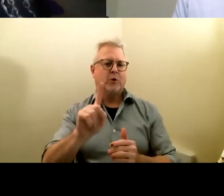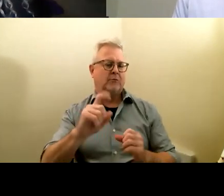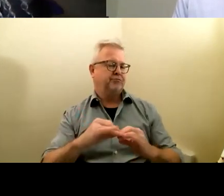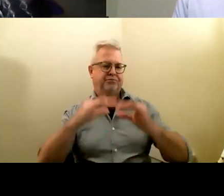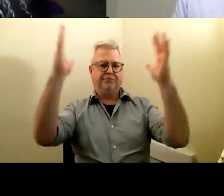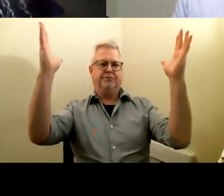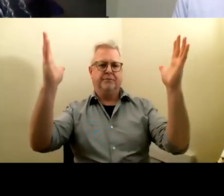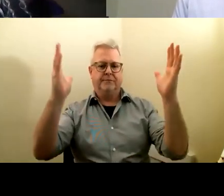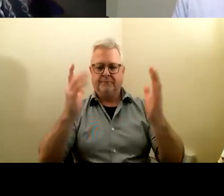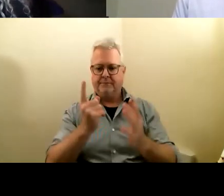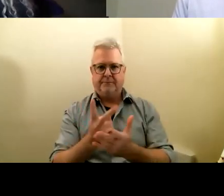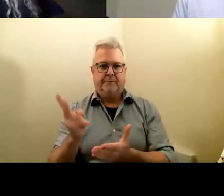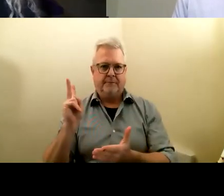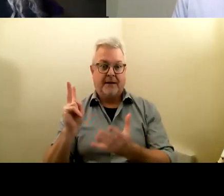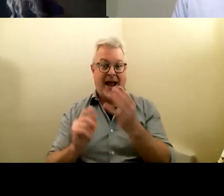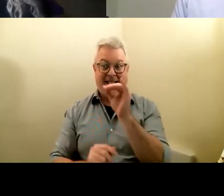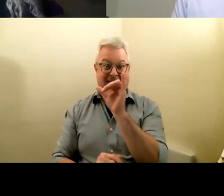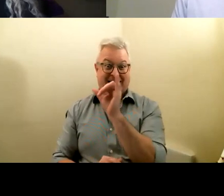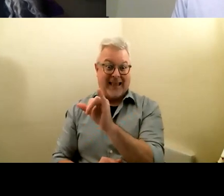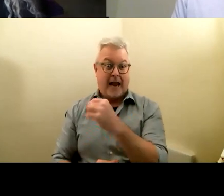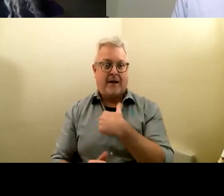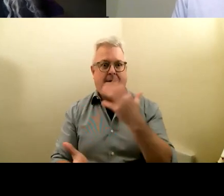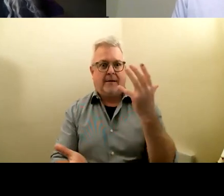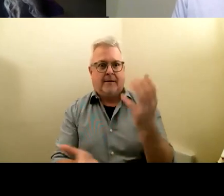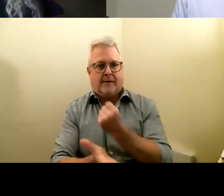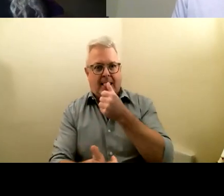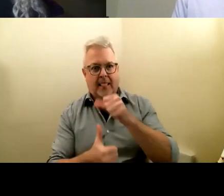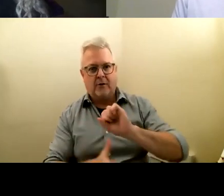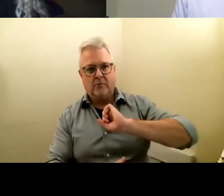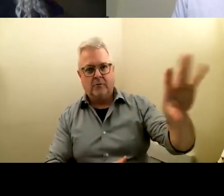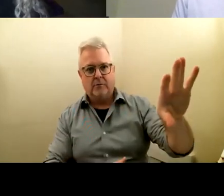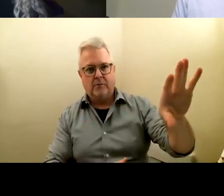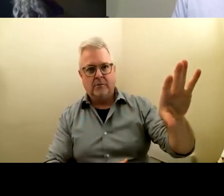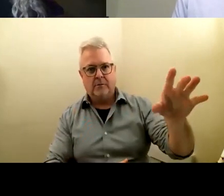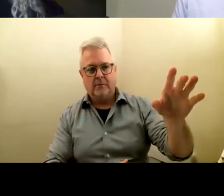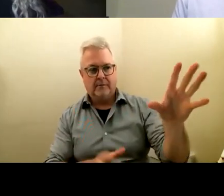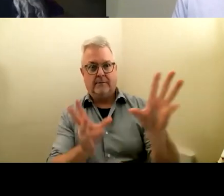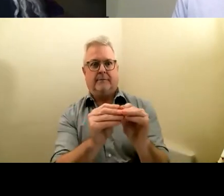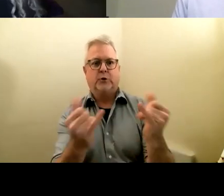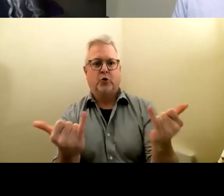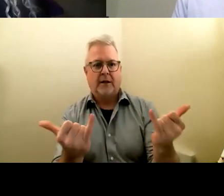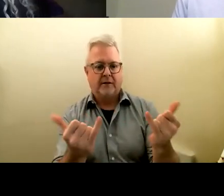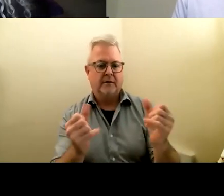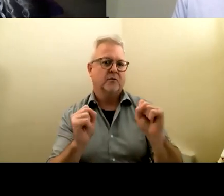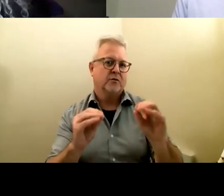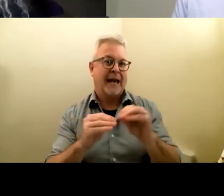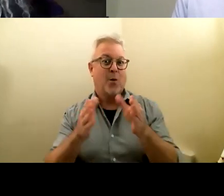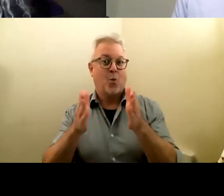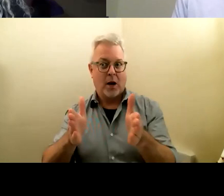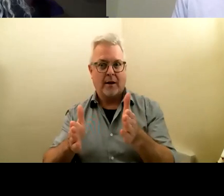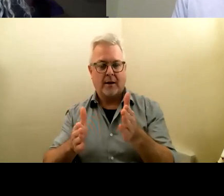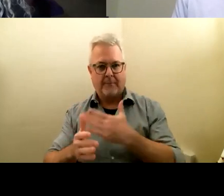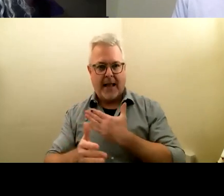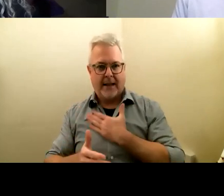excluded from the decision-making process. We should be able to give the feedback. I did mention that at the workshop, and that helped when I sent a